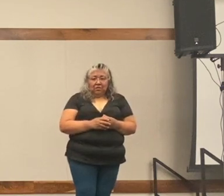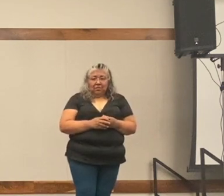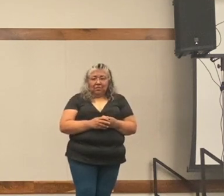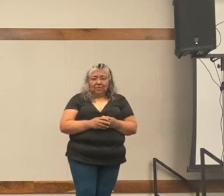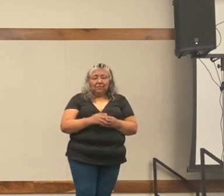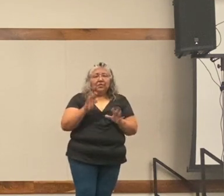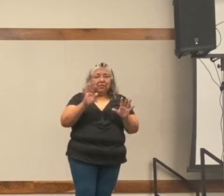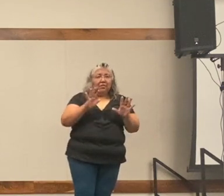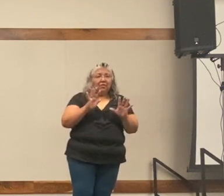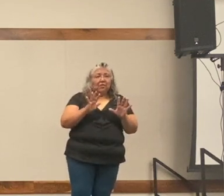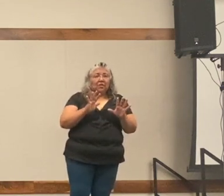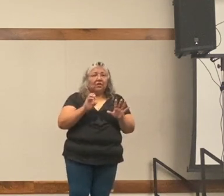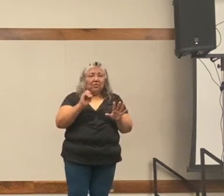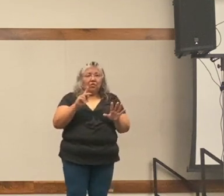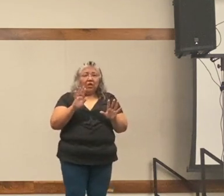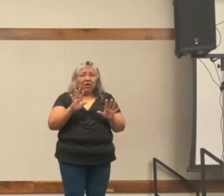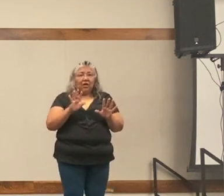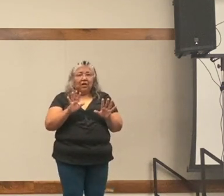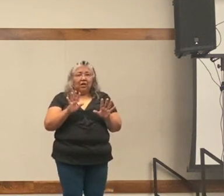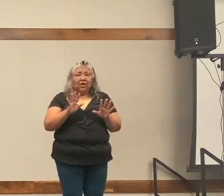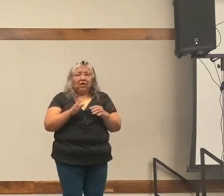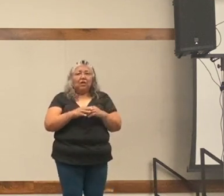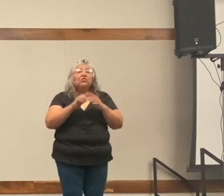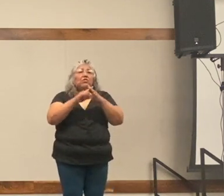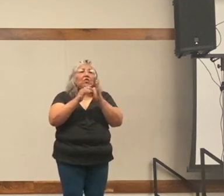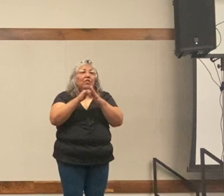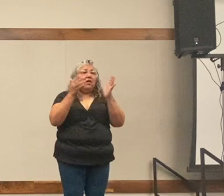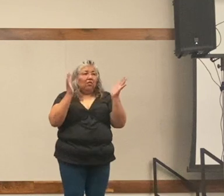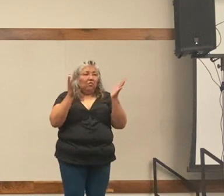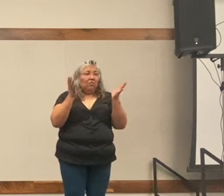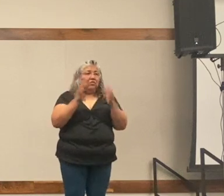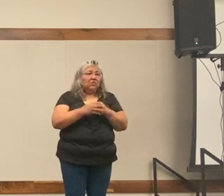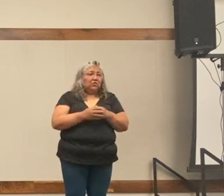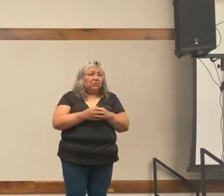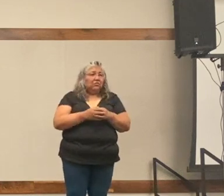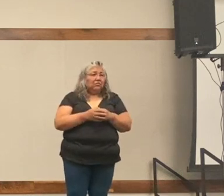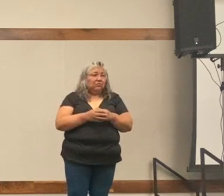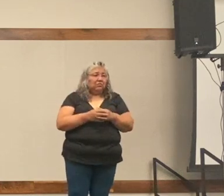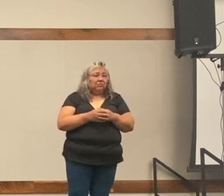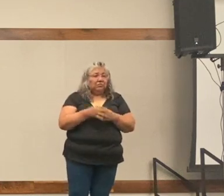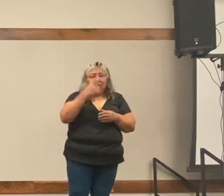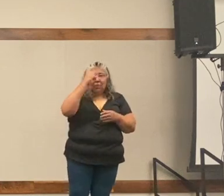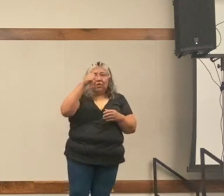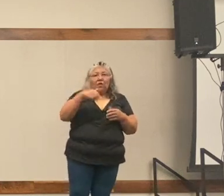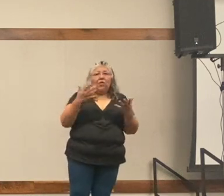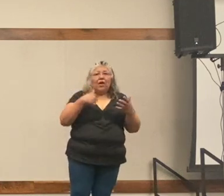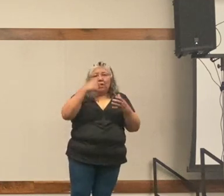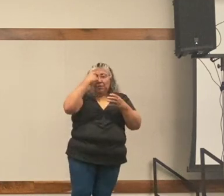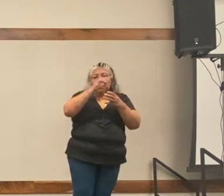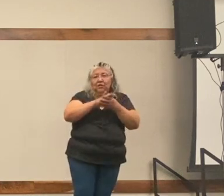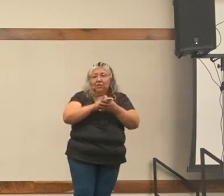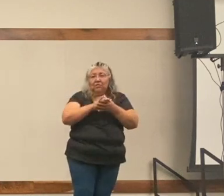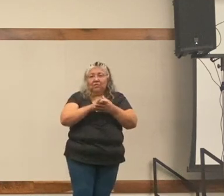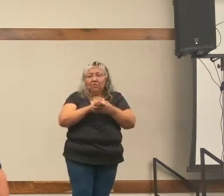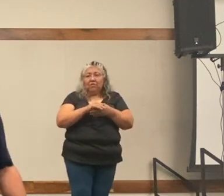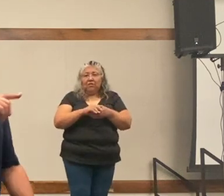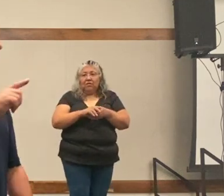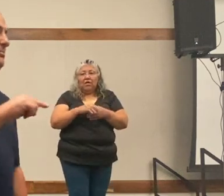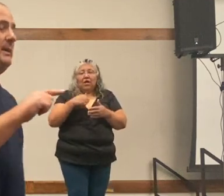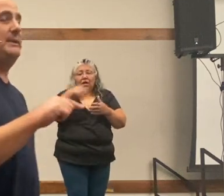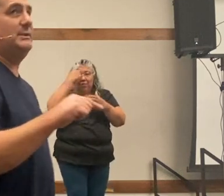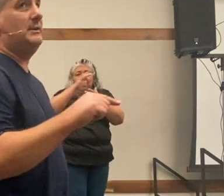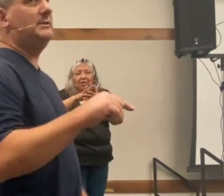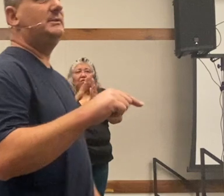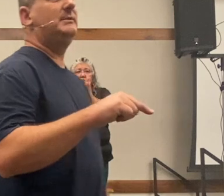It's okay. Strike up that conversation. Because here's what I believe. I believe